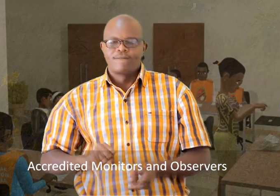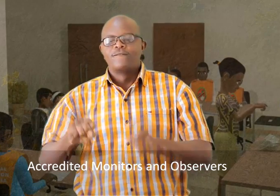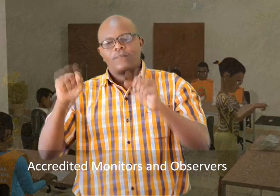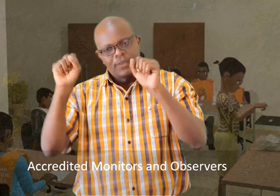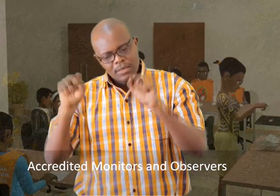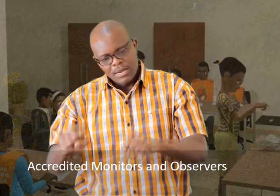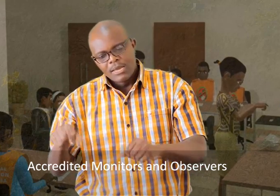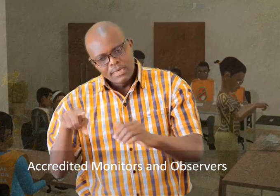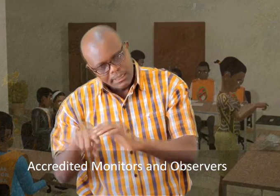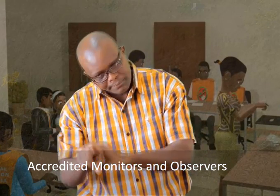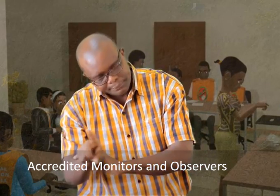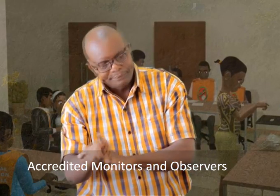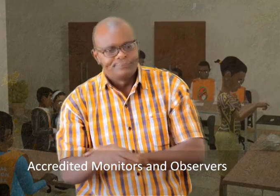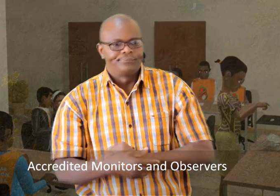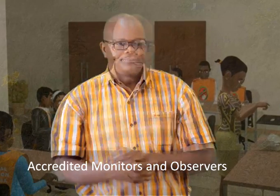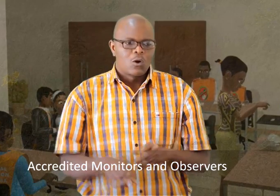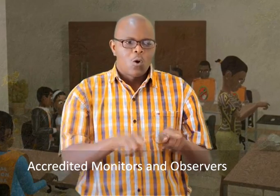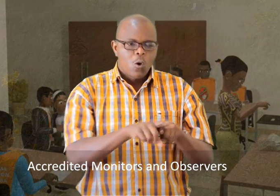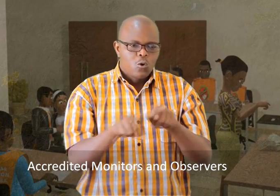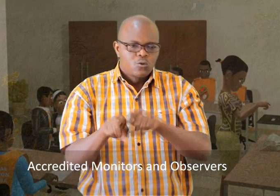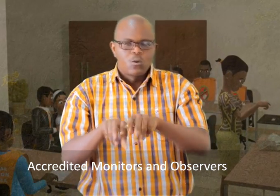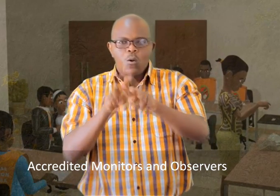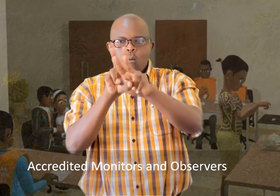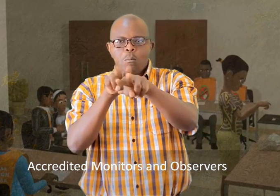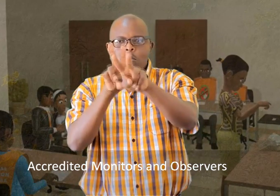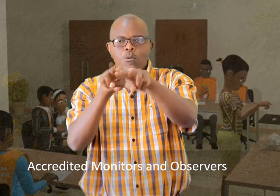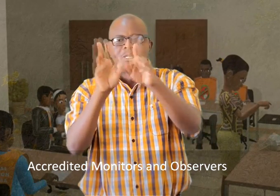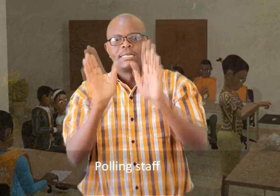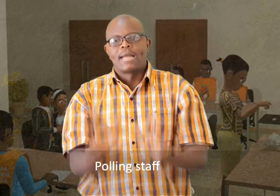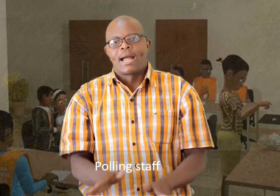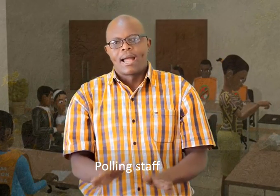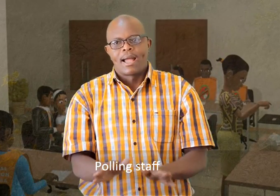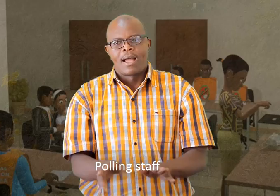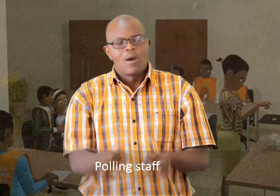accredited monitors and observers, polling staff,